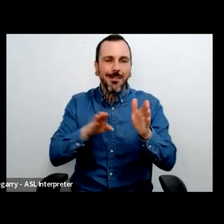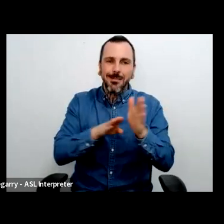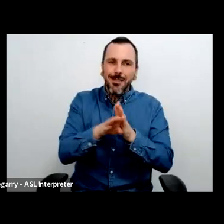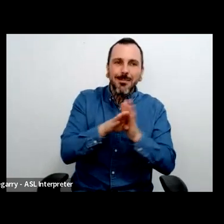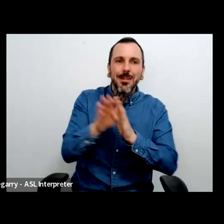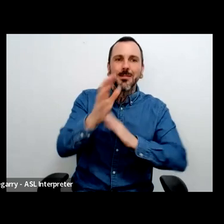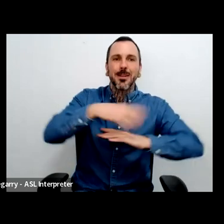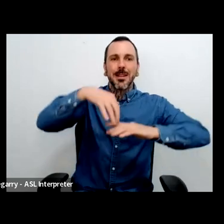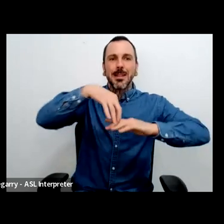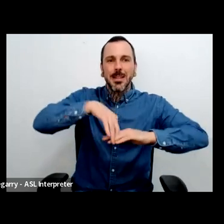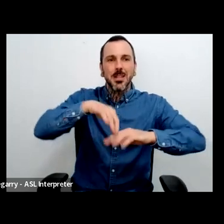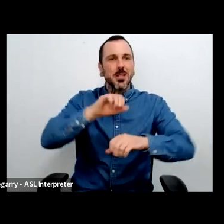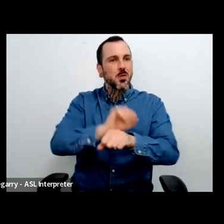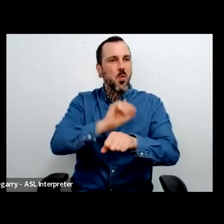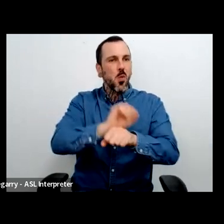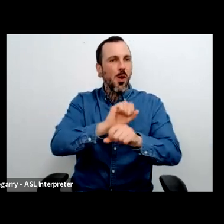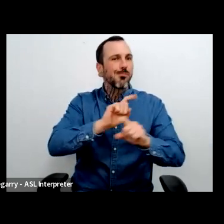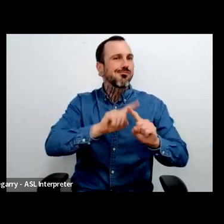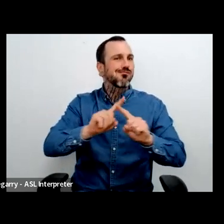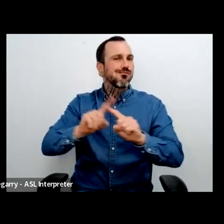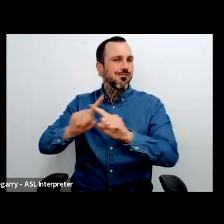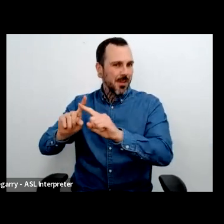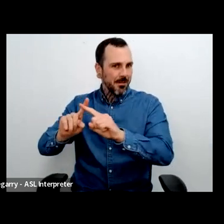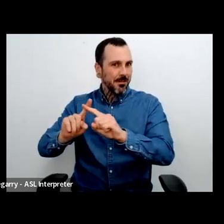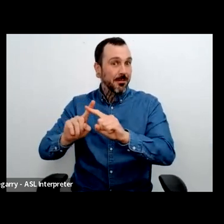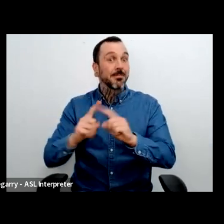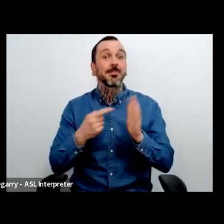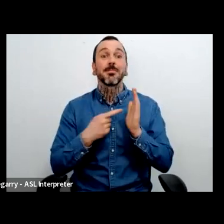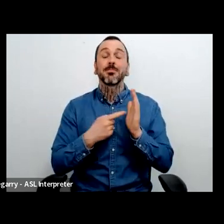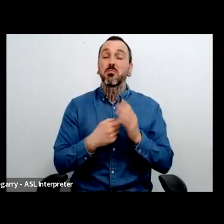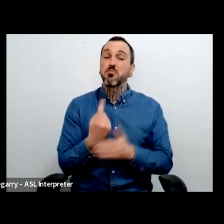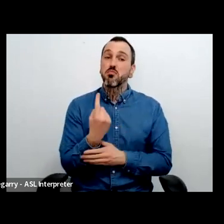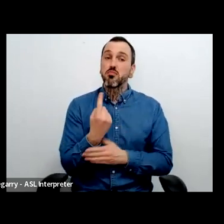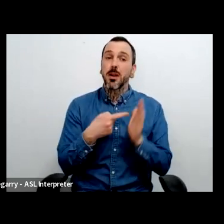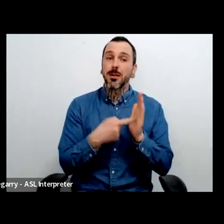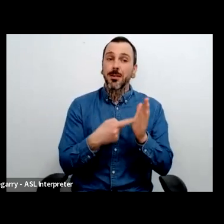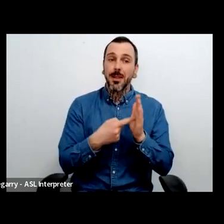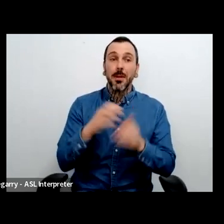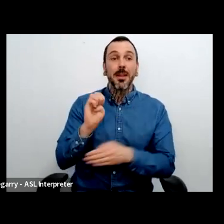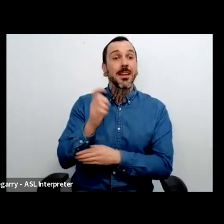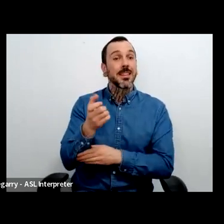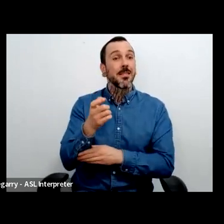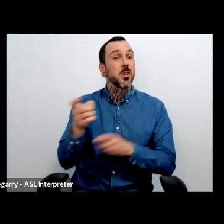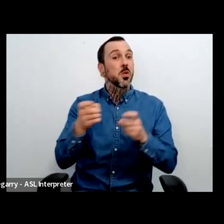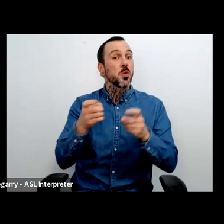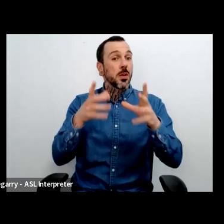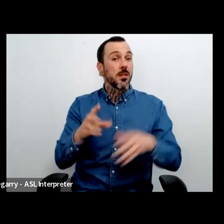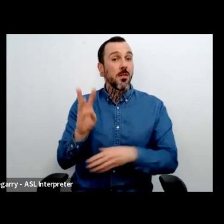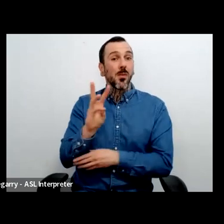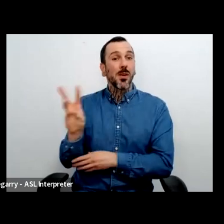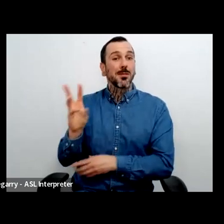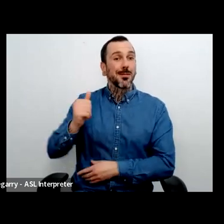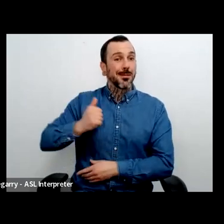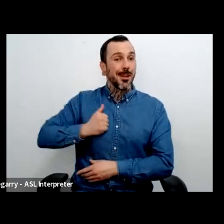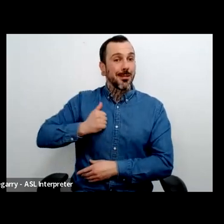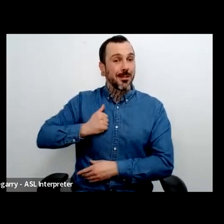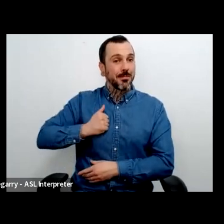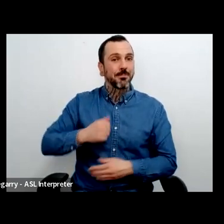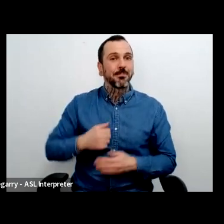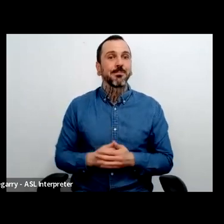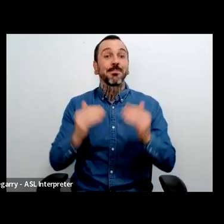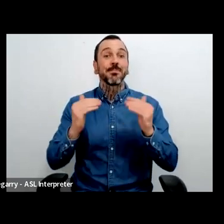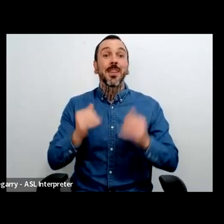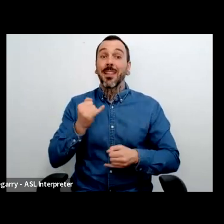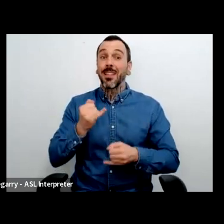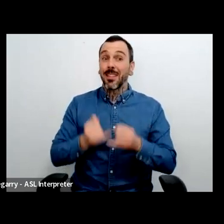work, including as executive director of Western Canada. And finally, our moderator for today